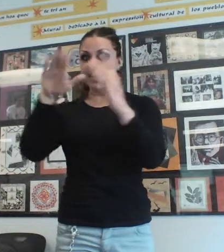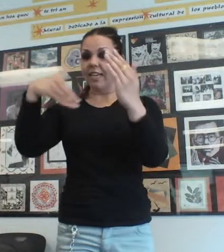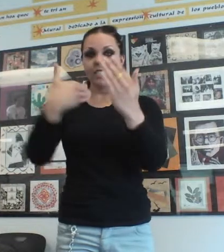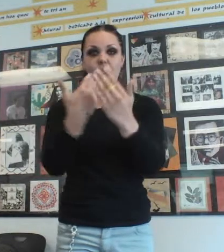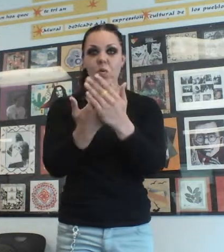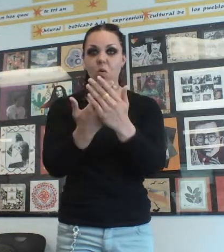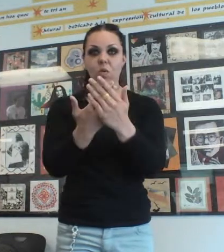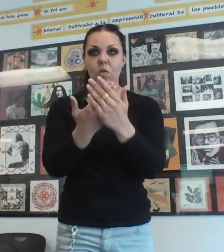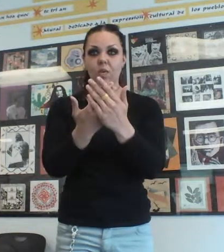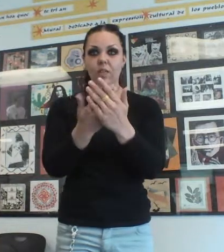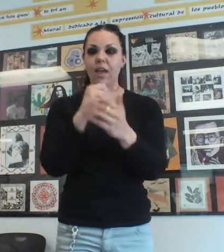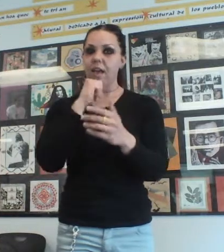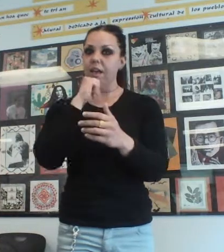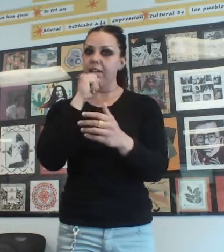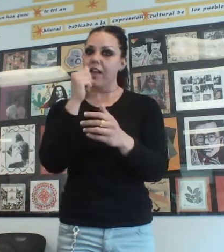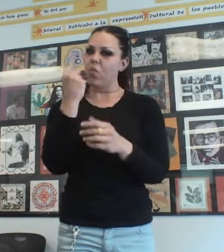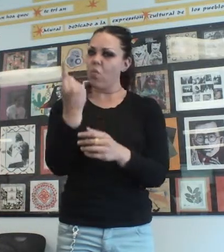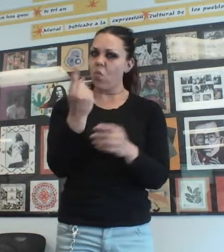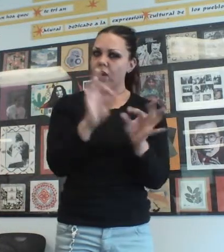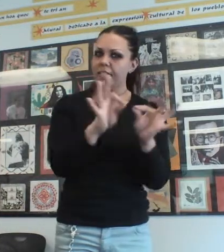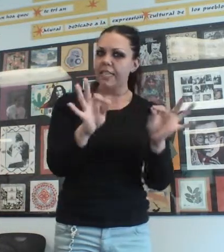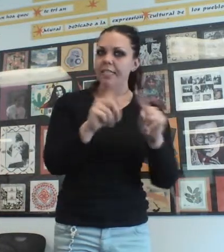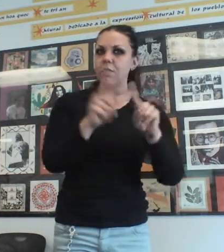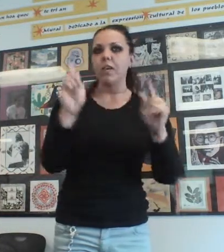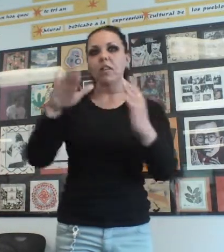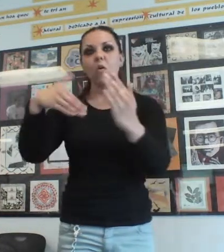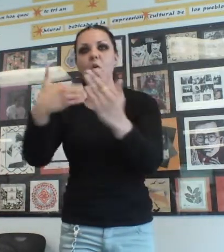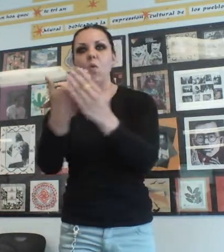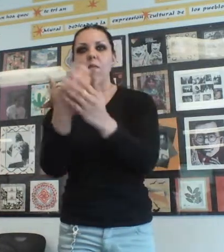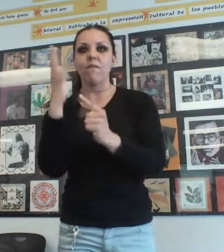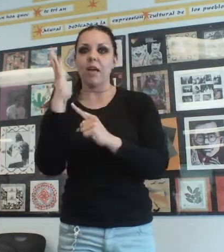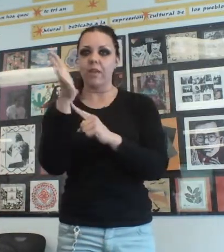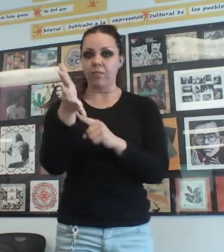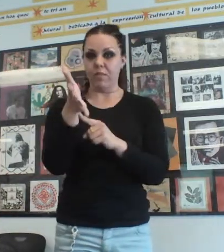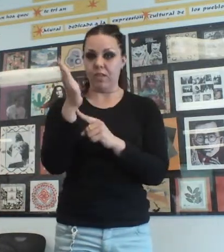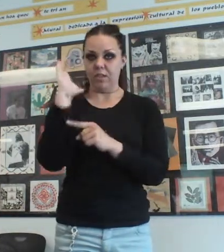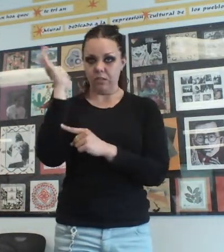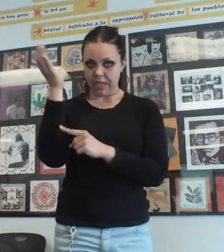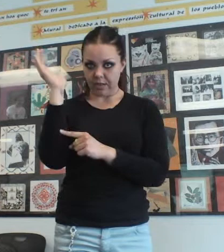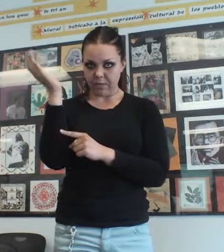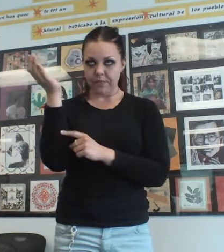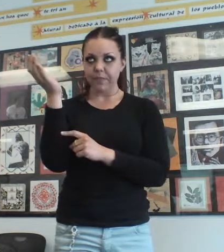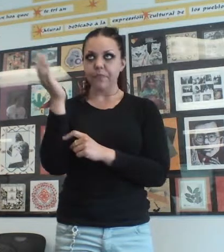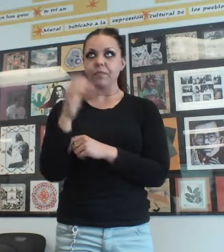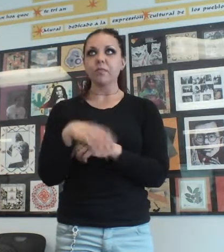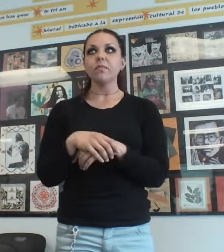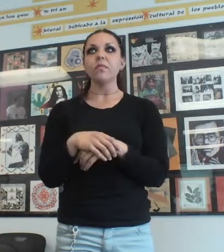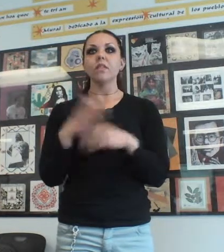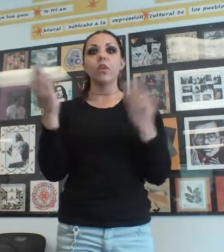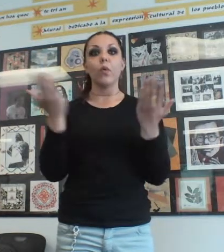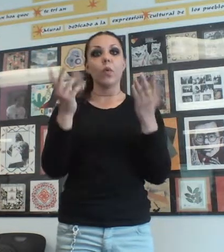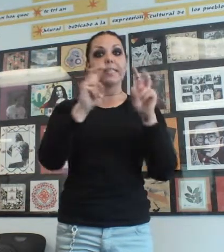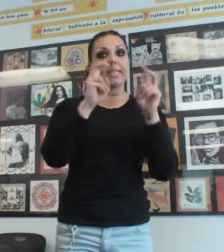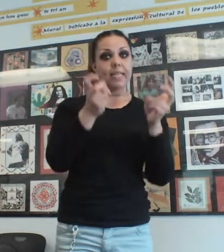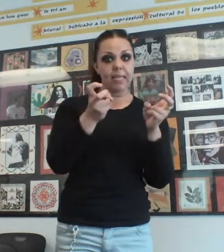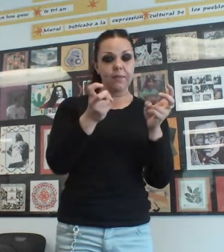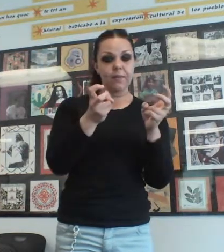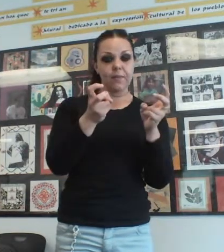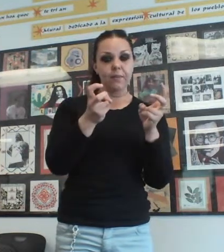main point in one sentence, but the entire 5-minute segment. What's the theme? And then what's an